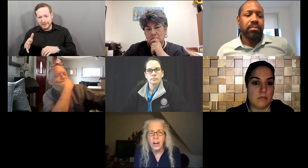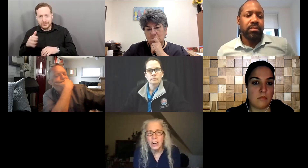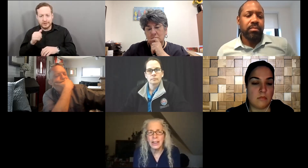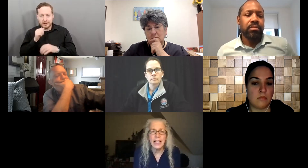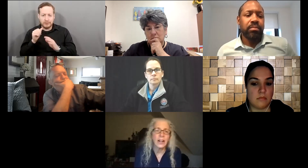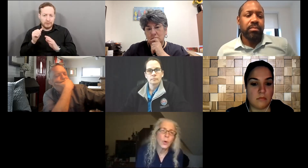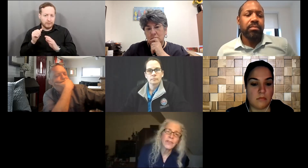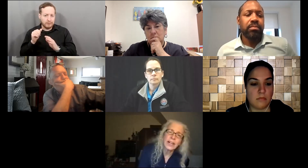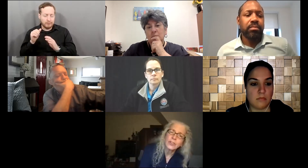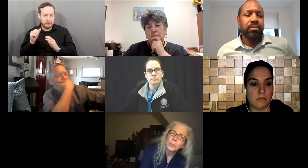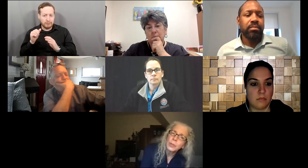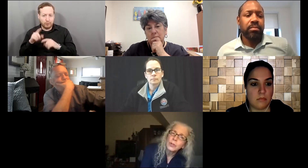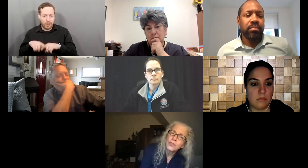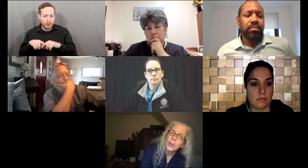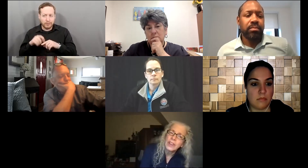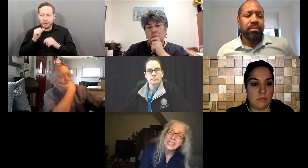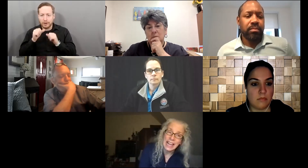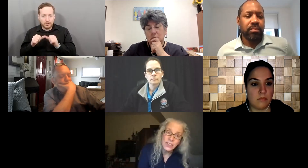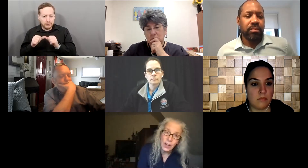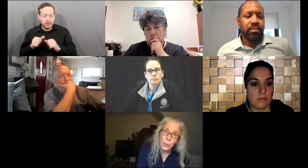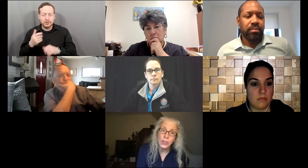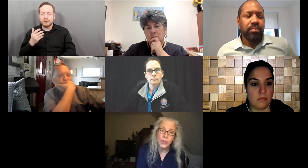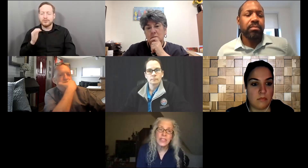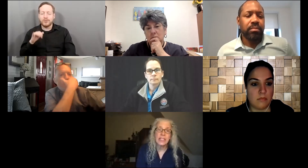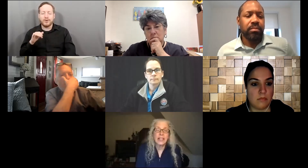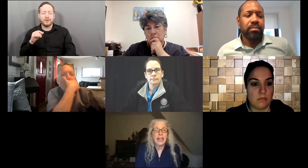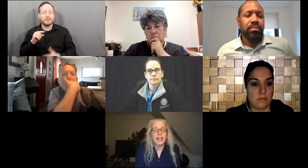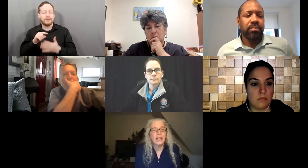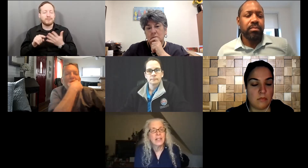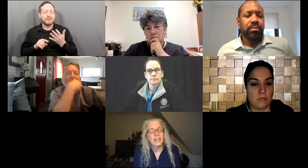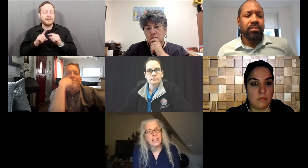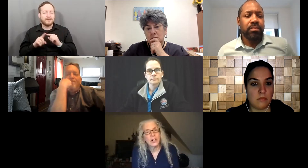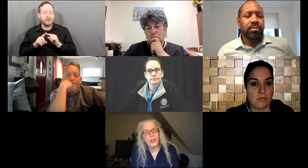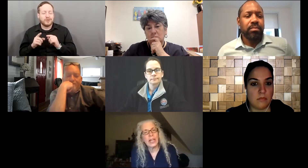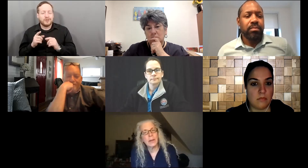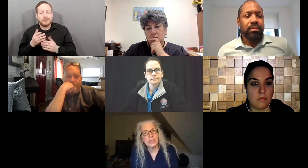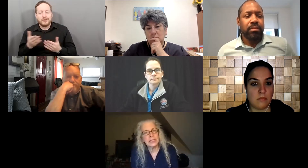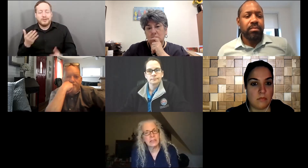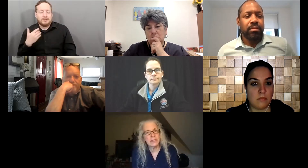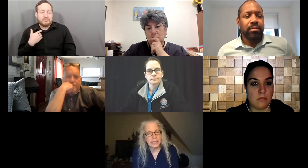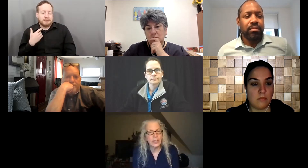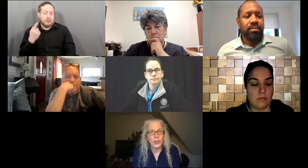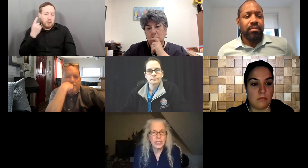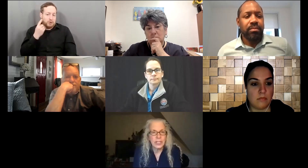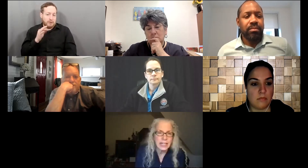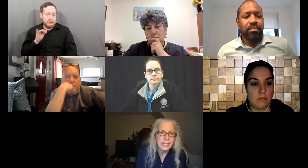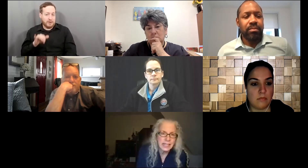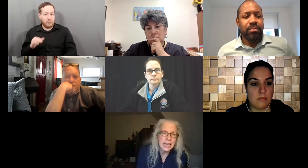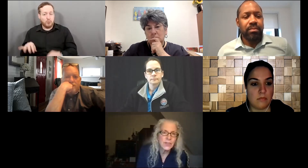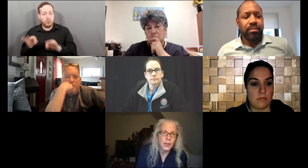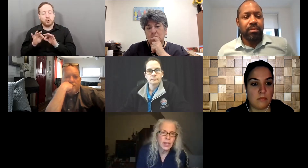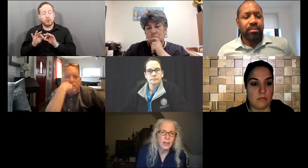getting card? Are they getting qualified interpreters? Are they satisfied with the services they're getting? Are they able to continue their